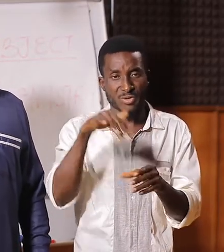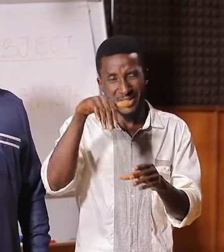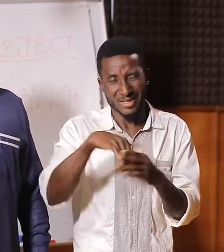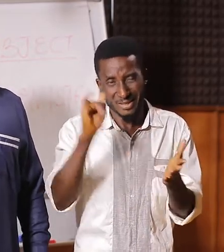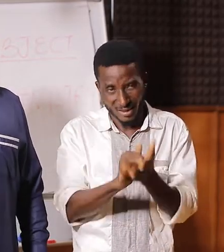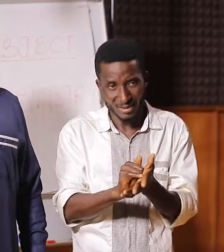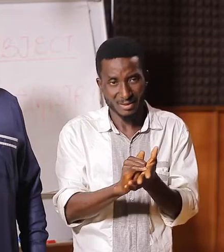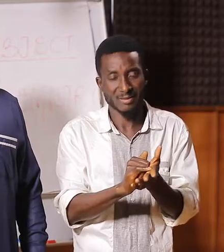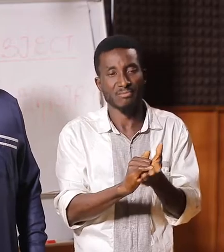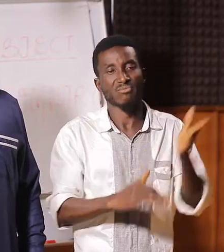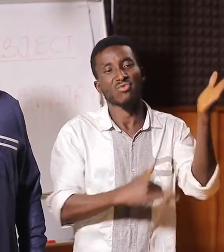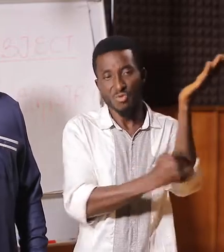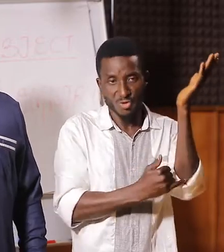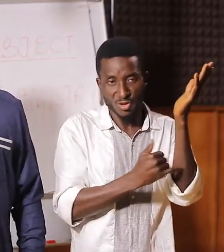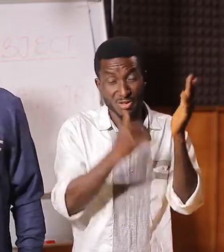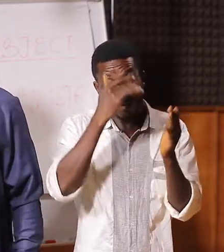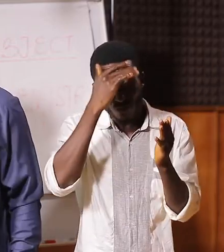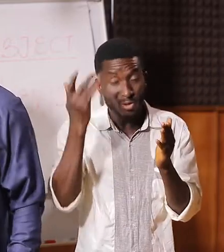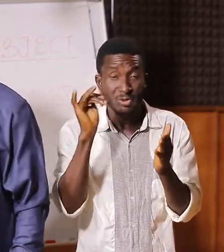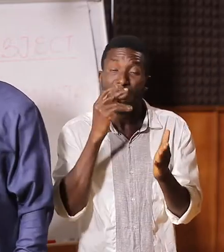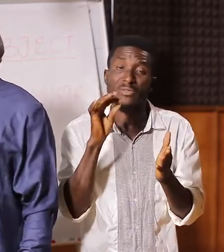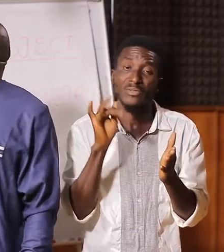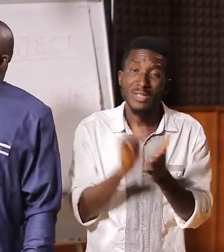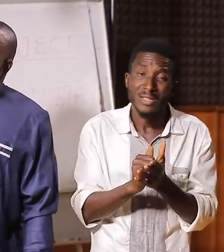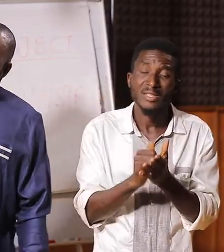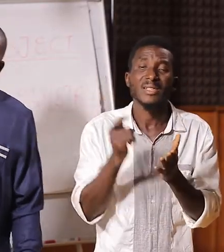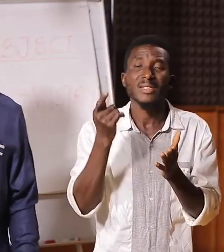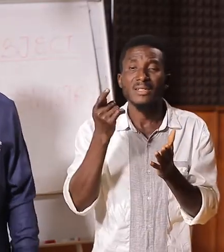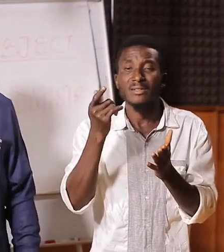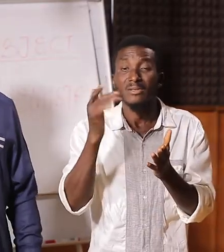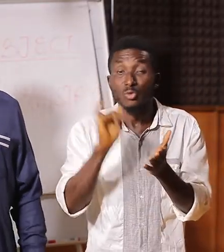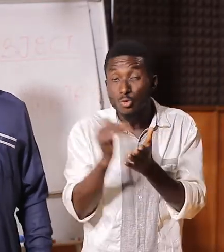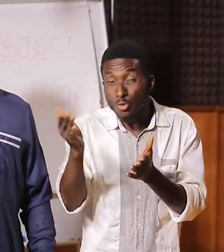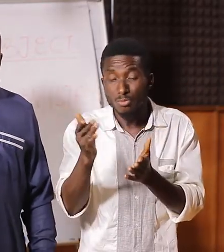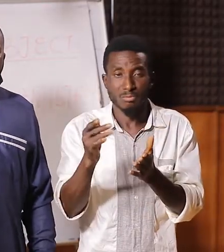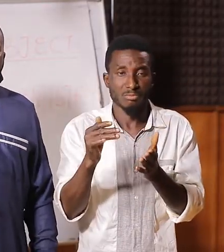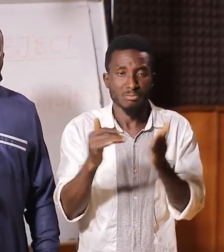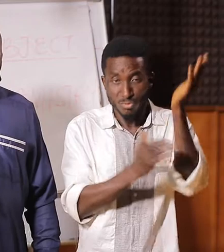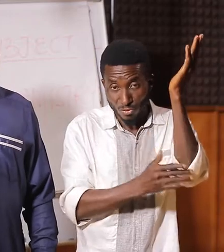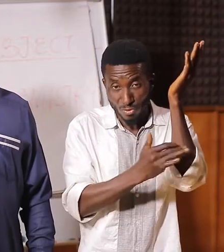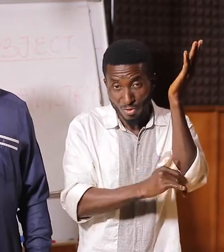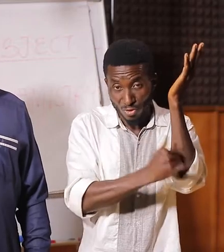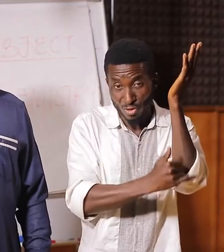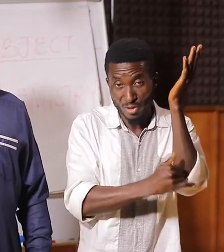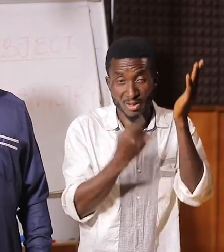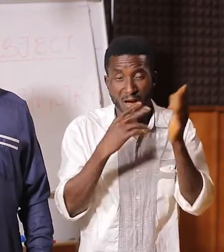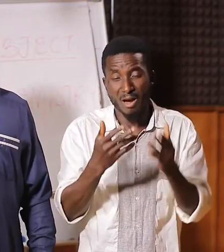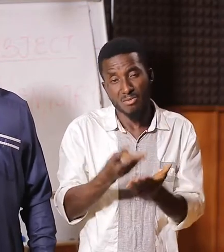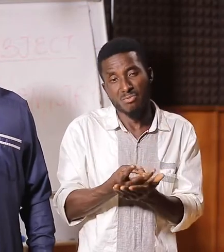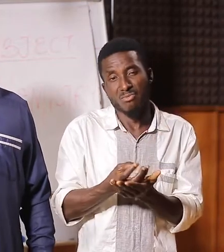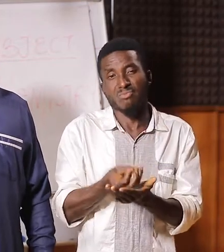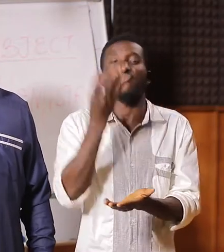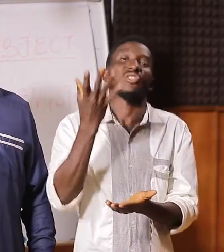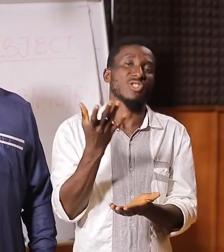of this important commodity. Like in Nigeria, 80% of our economy depend on